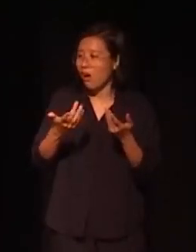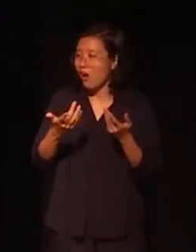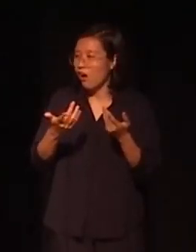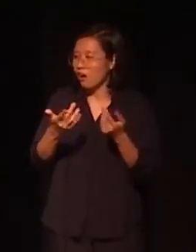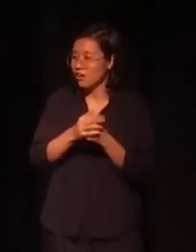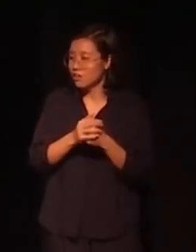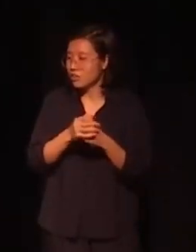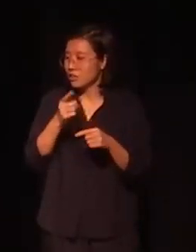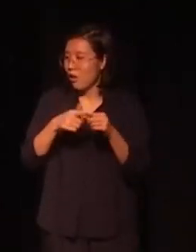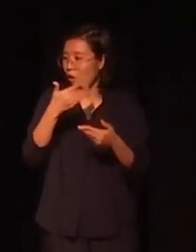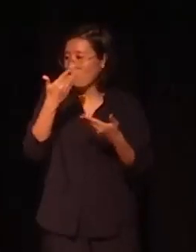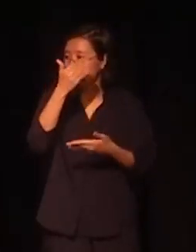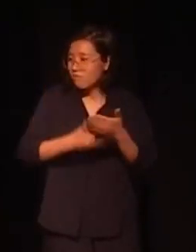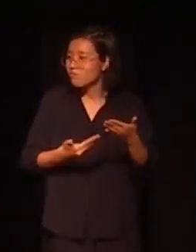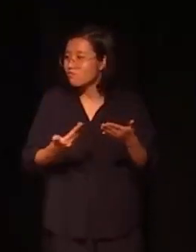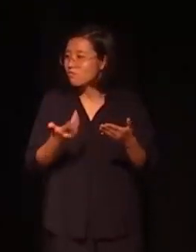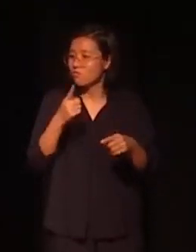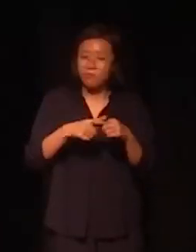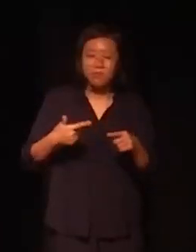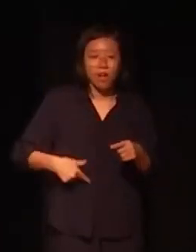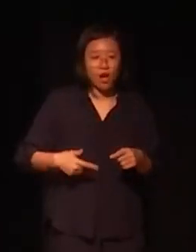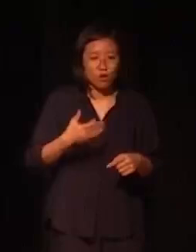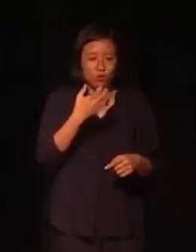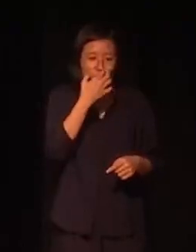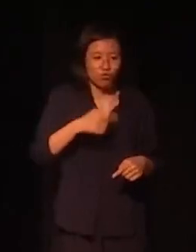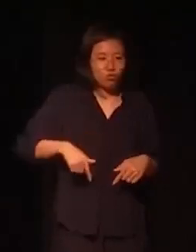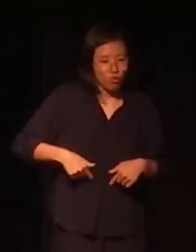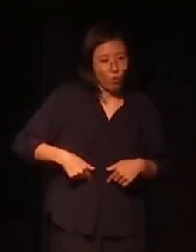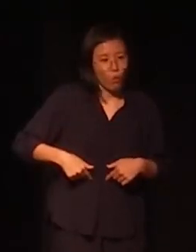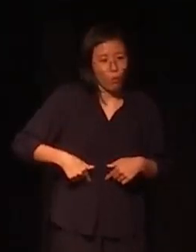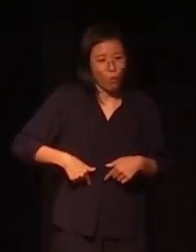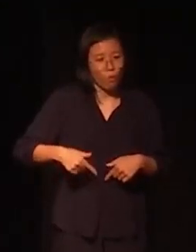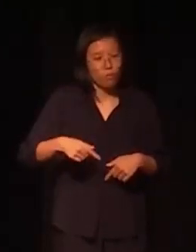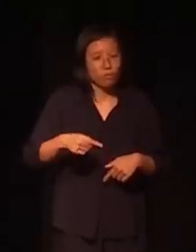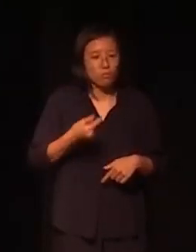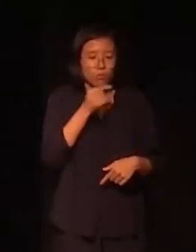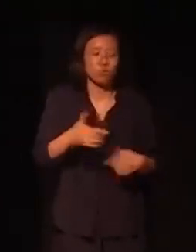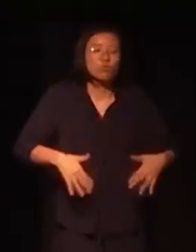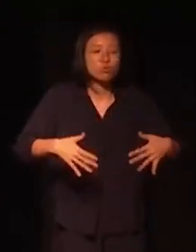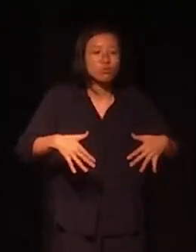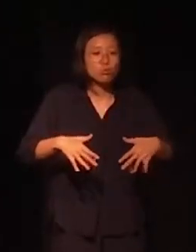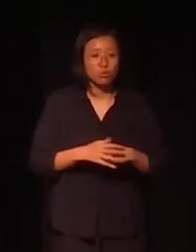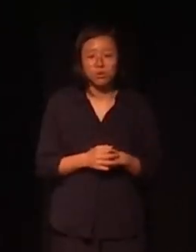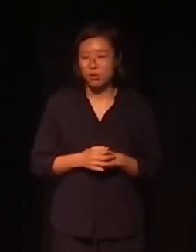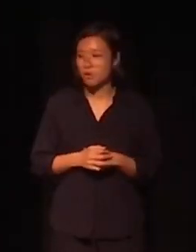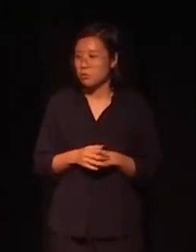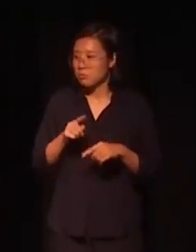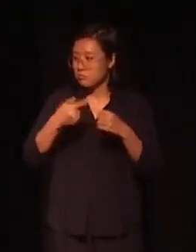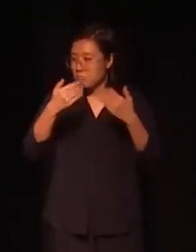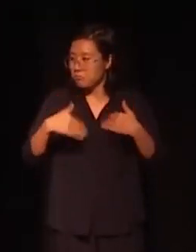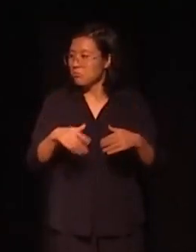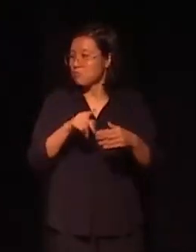get as a pork, braised pork belly. And specialization, substitution, I think I don't need to